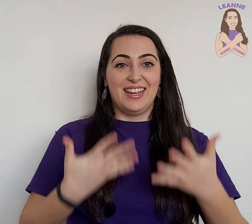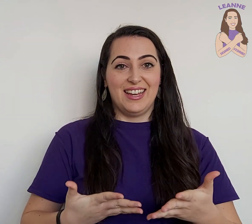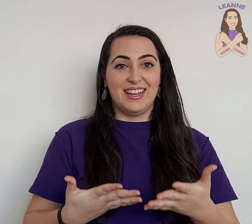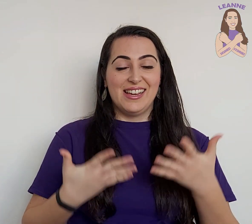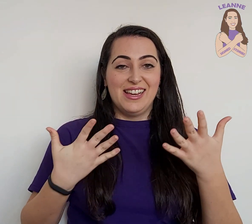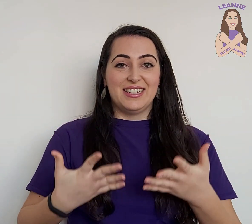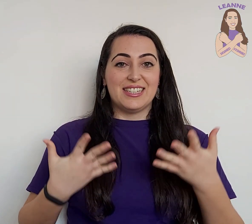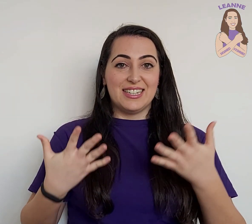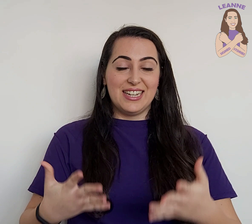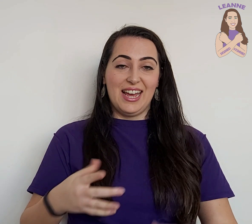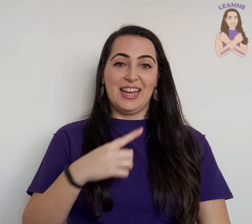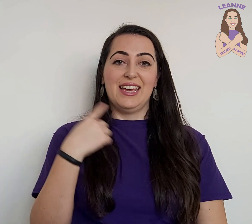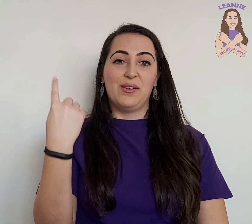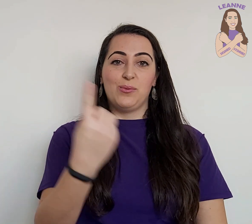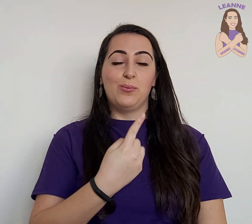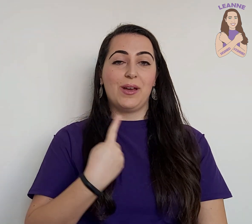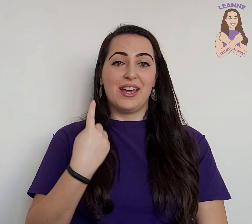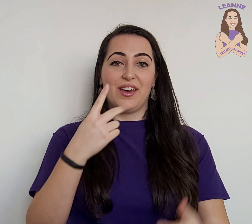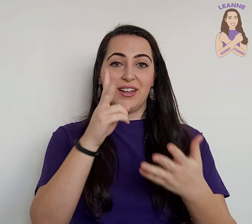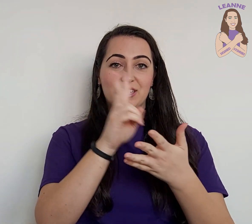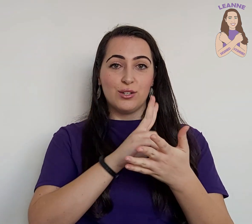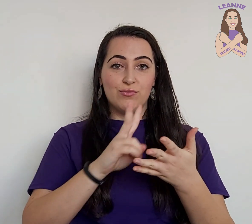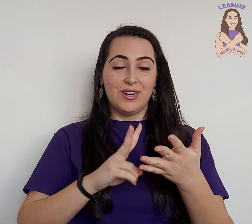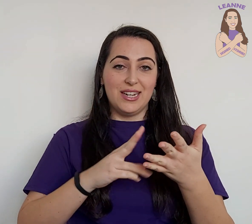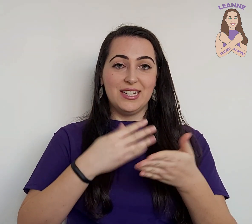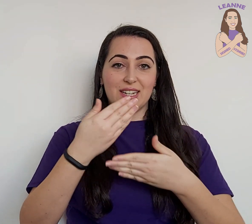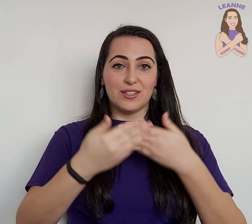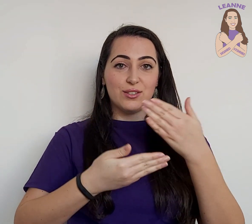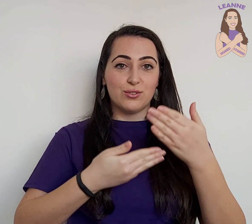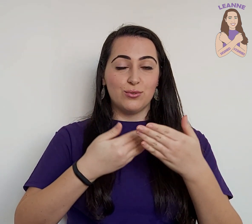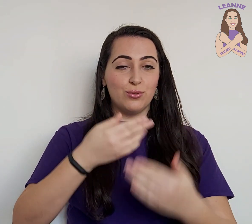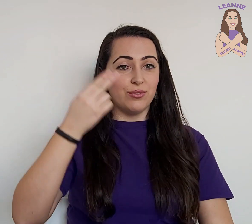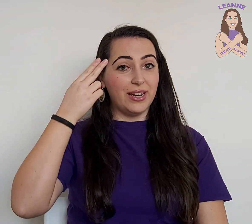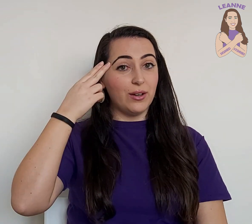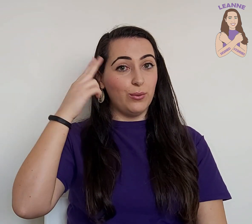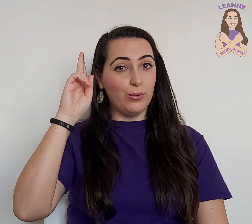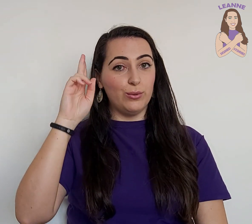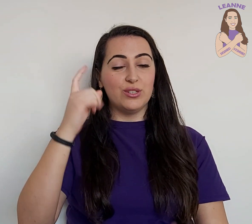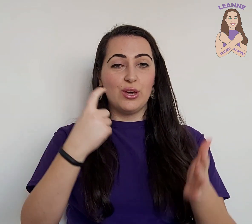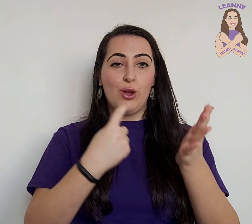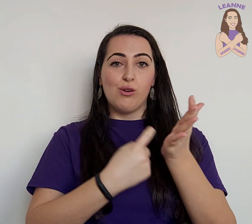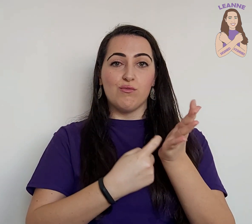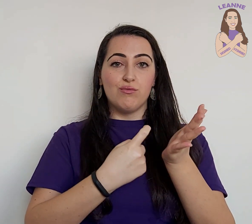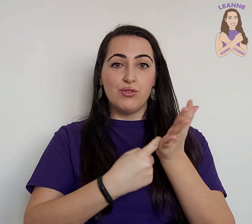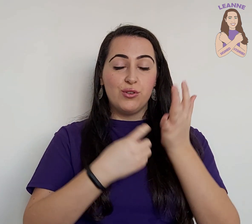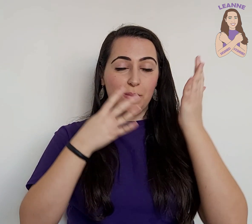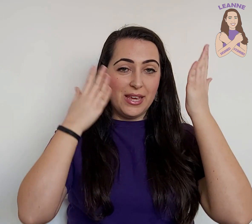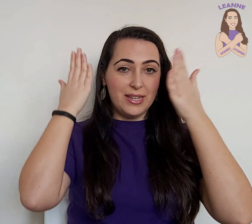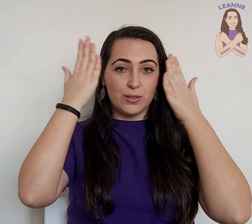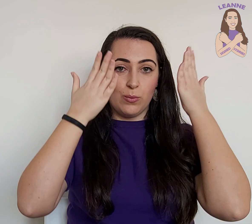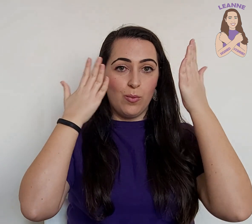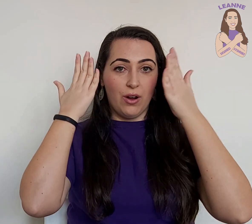here. Today we're going to read a story called Ruby's